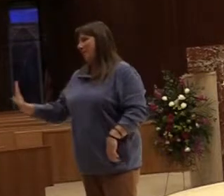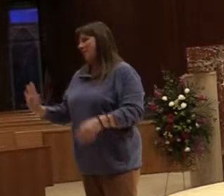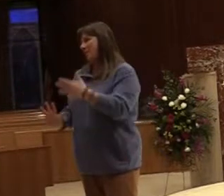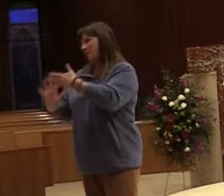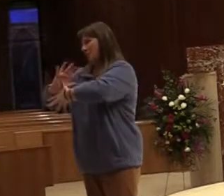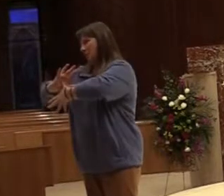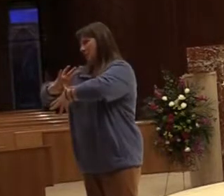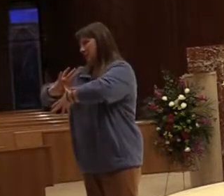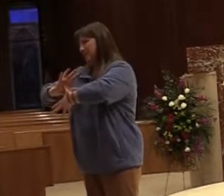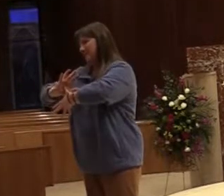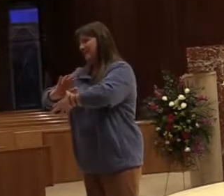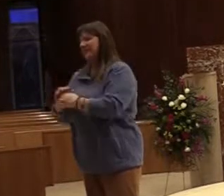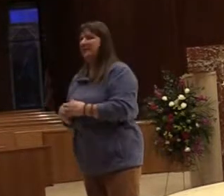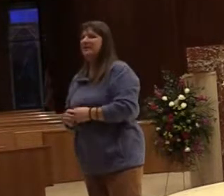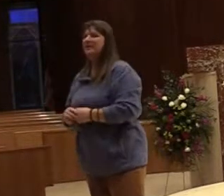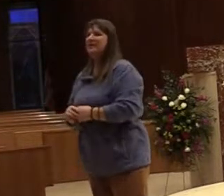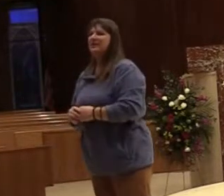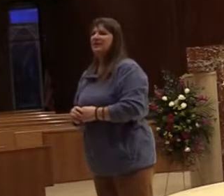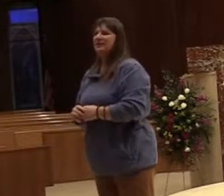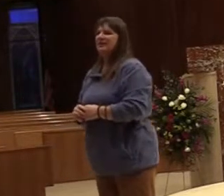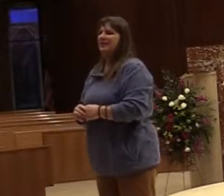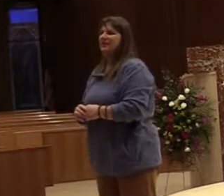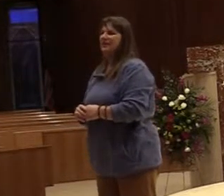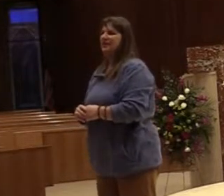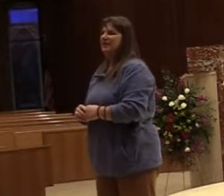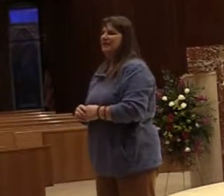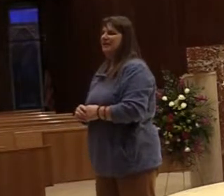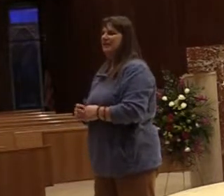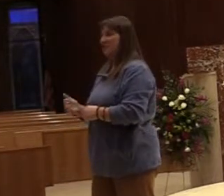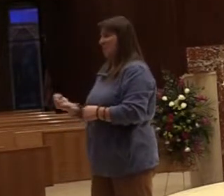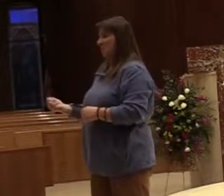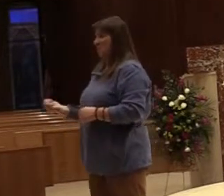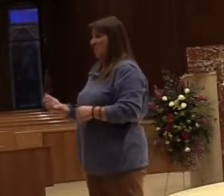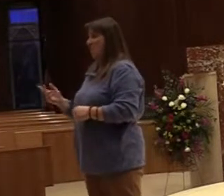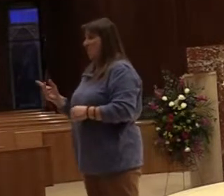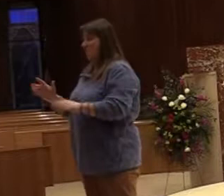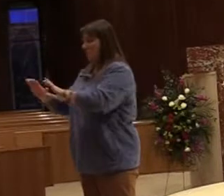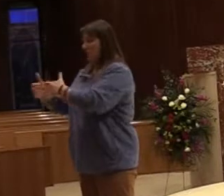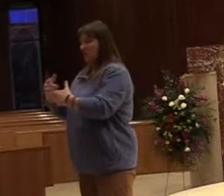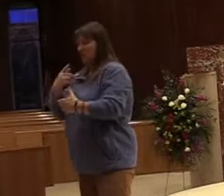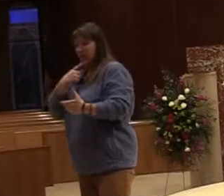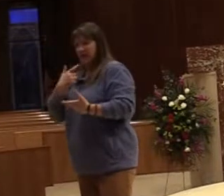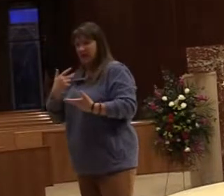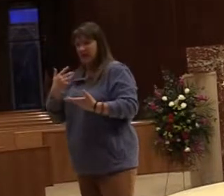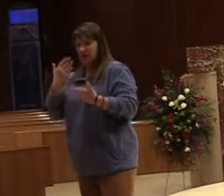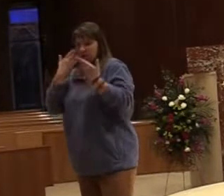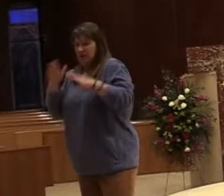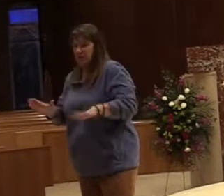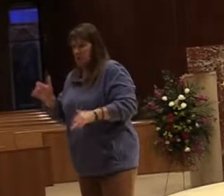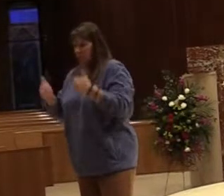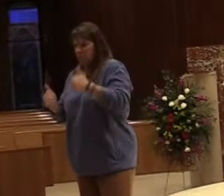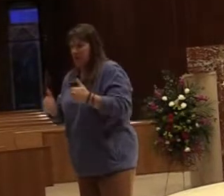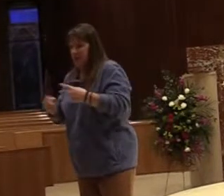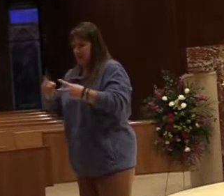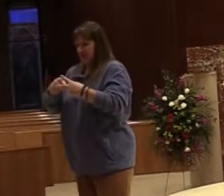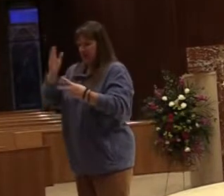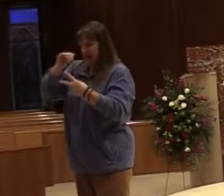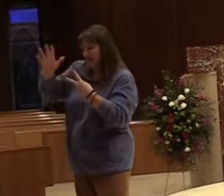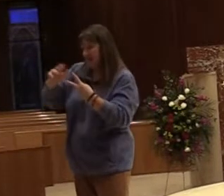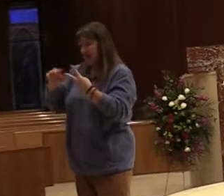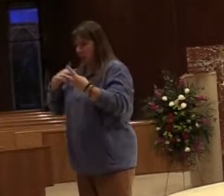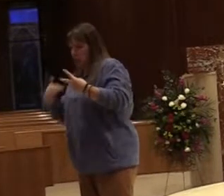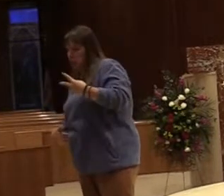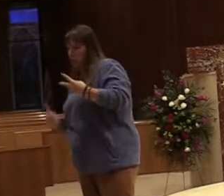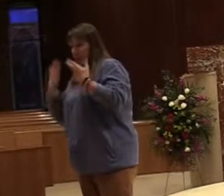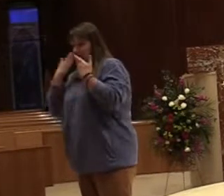So when they question that and say, well, I don't know where it came from, you see their reason. They're not saying that